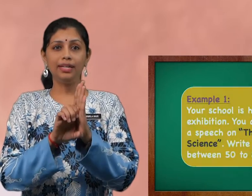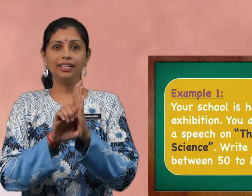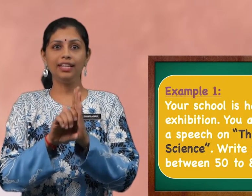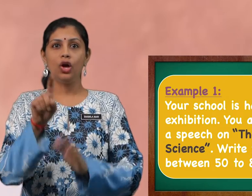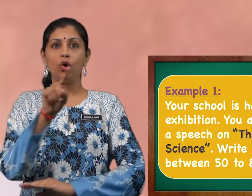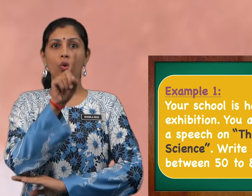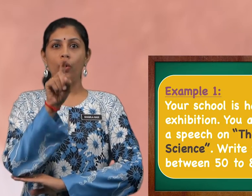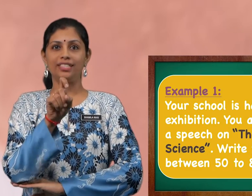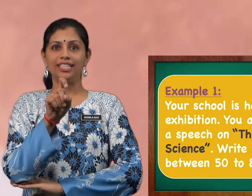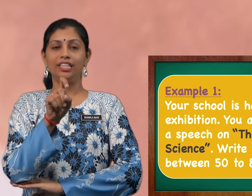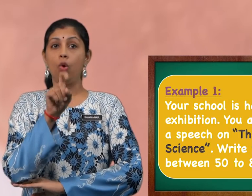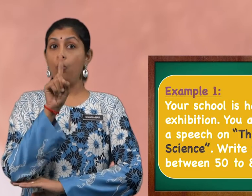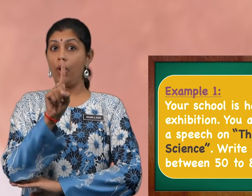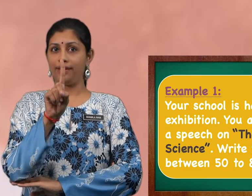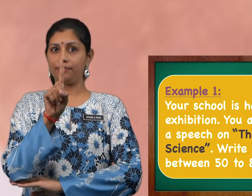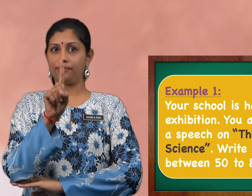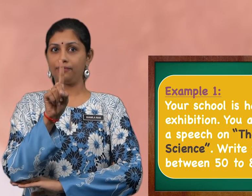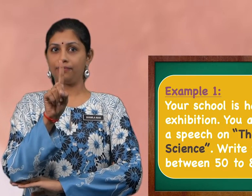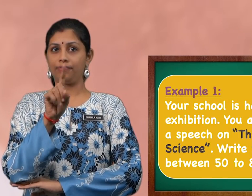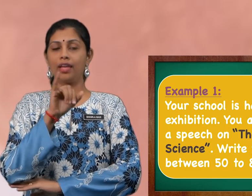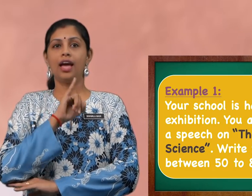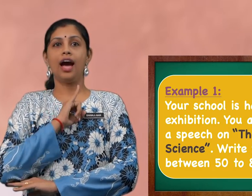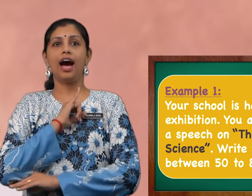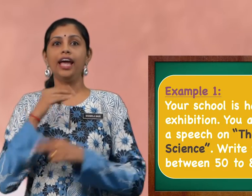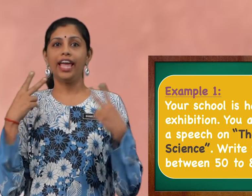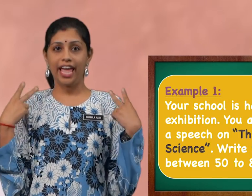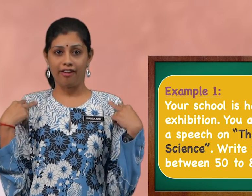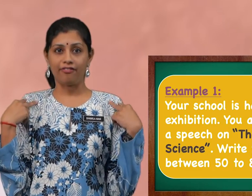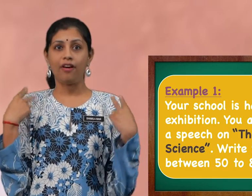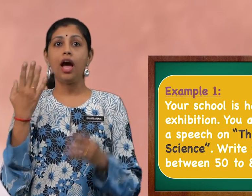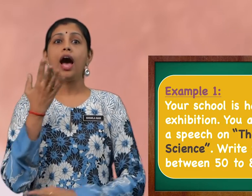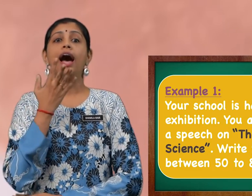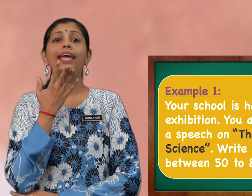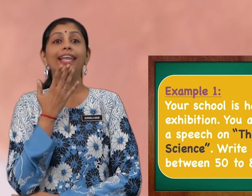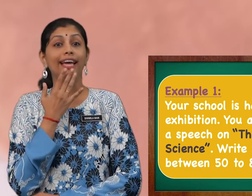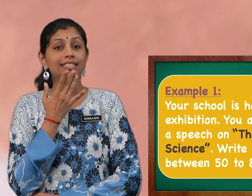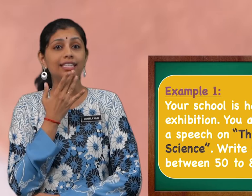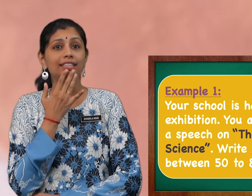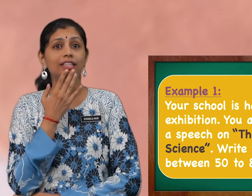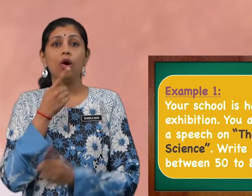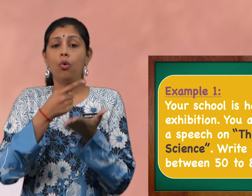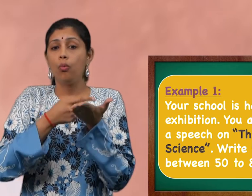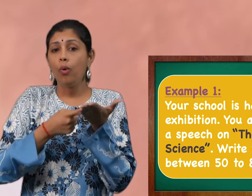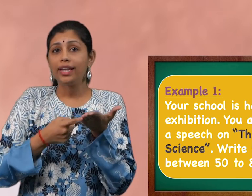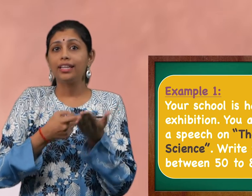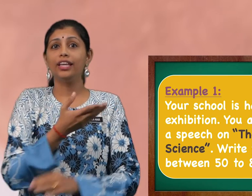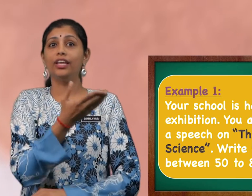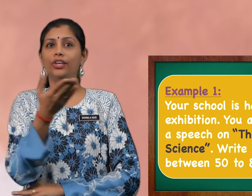Example question 1. I have highlighted what